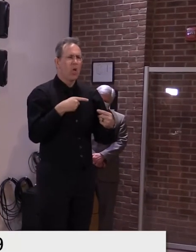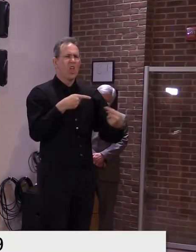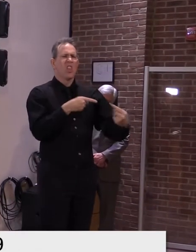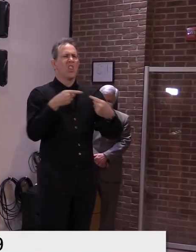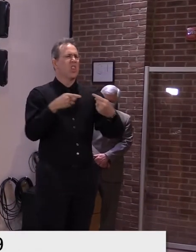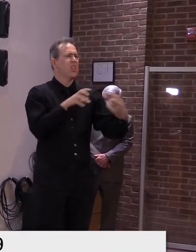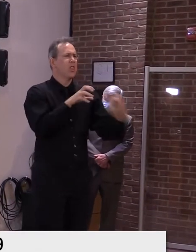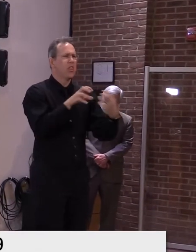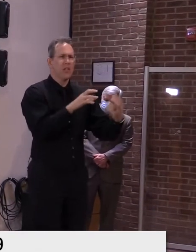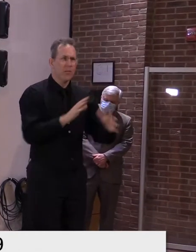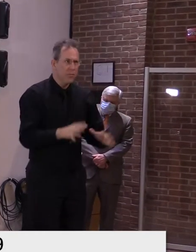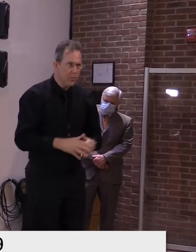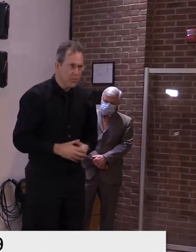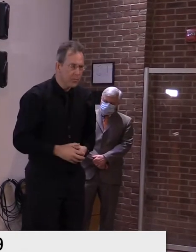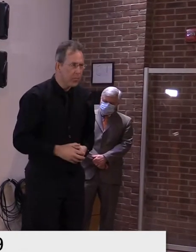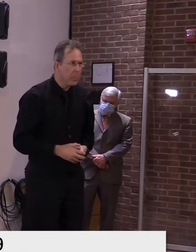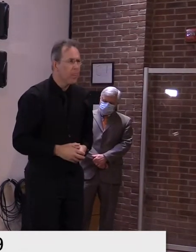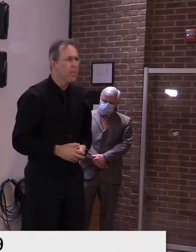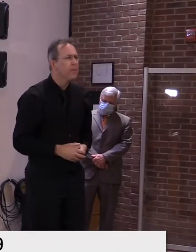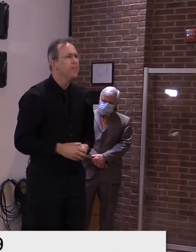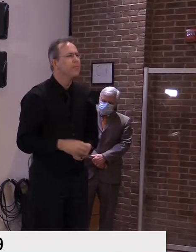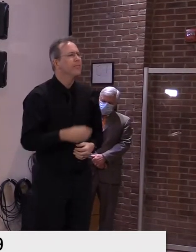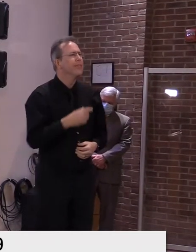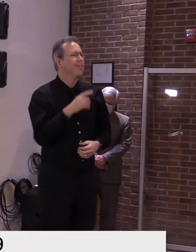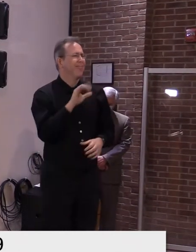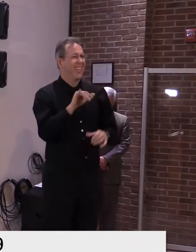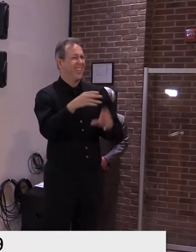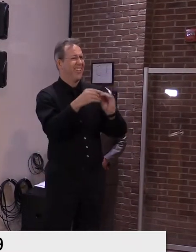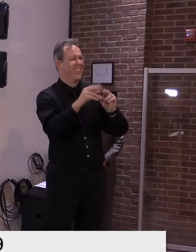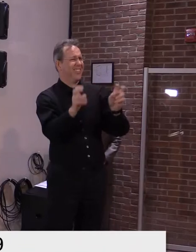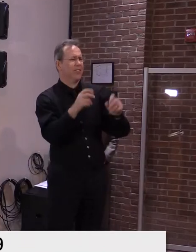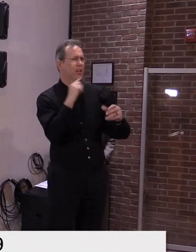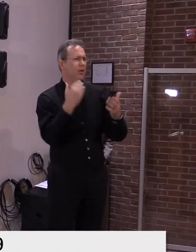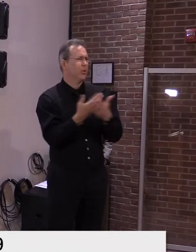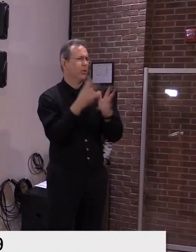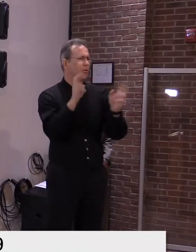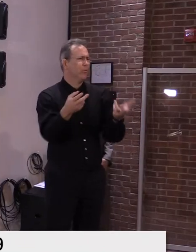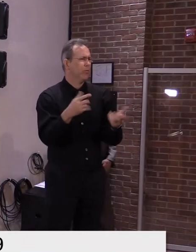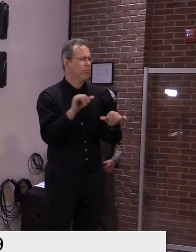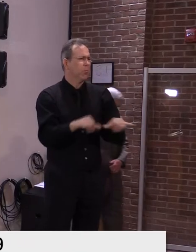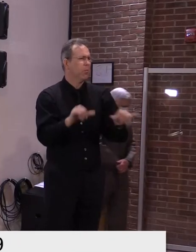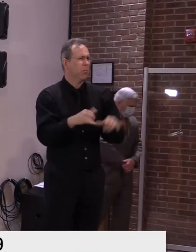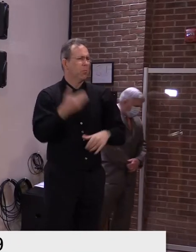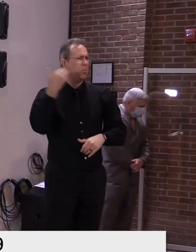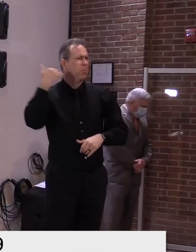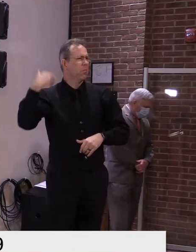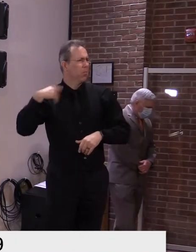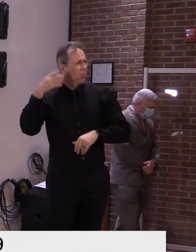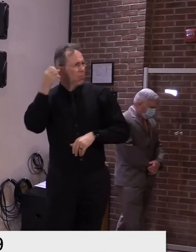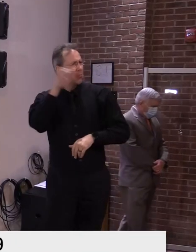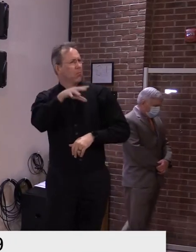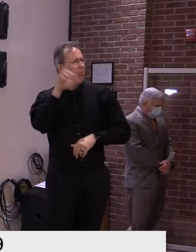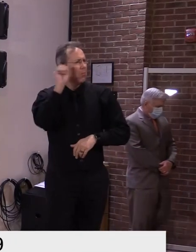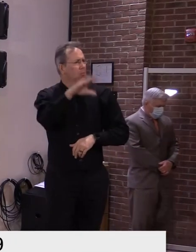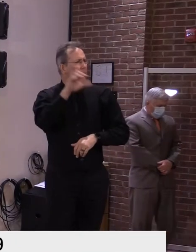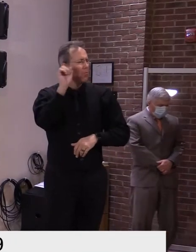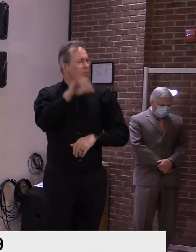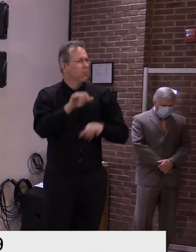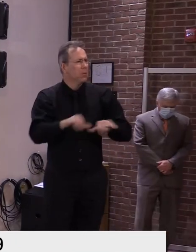this isn't anything new. We've heard this from the start, and we've seen in